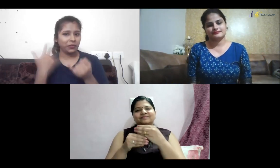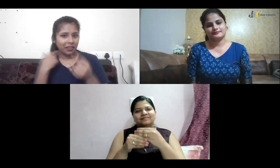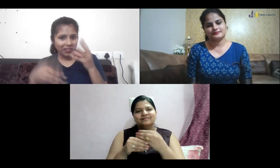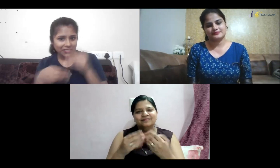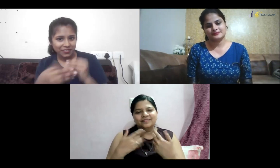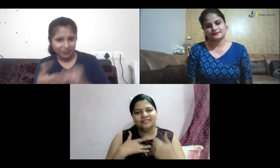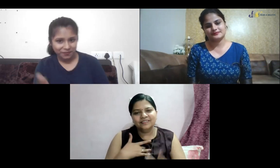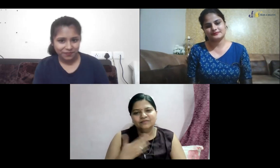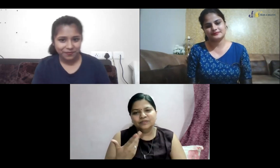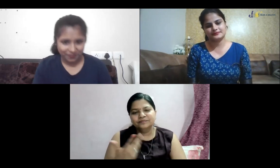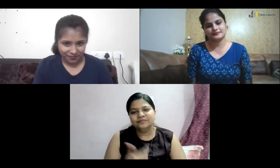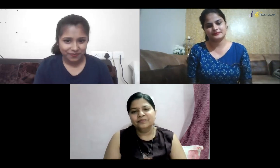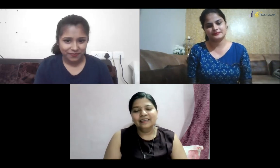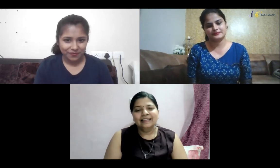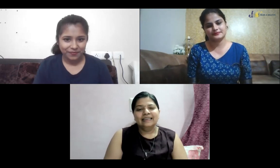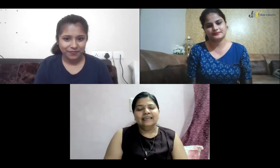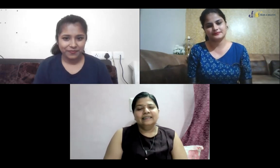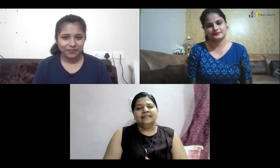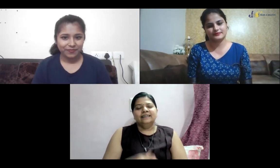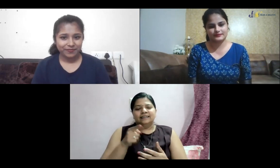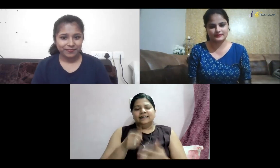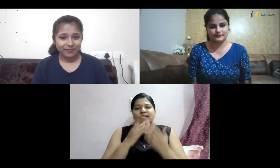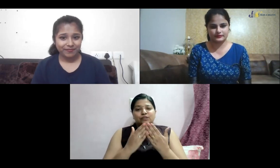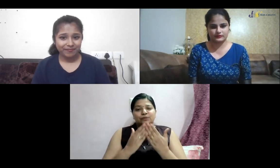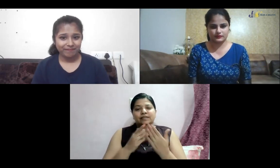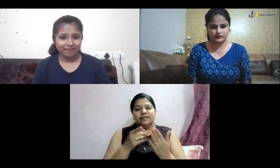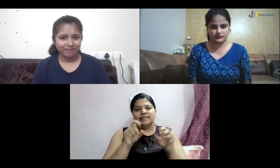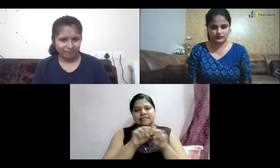thing, because I So, wasn't being Damni, would you like provided. to add?